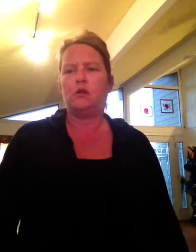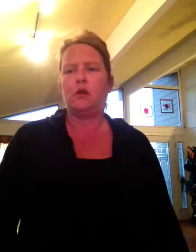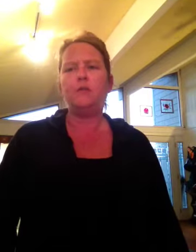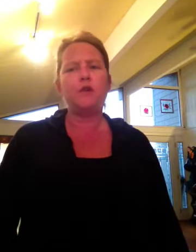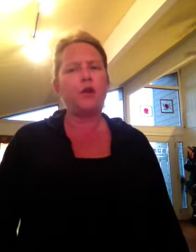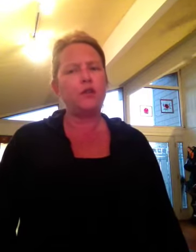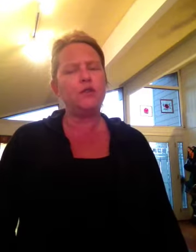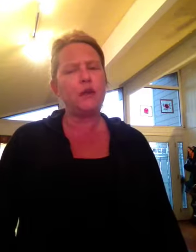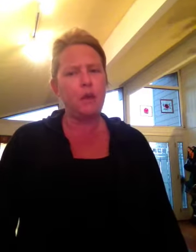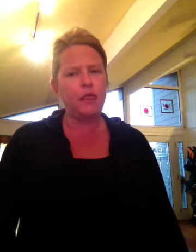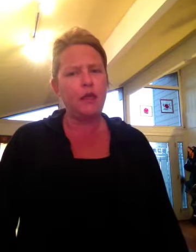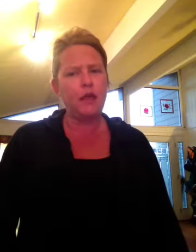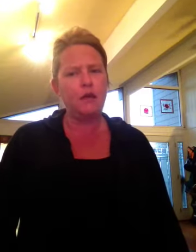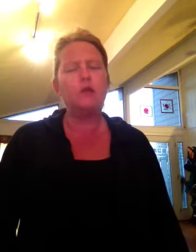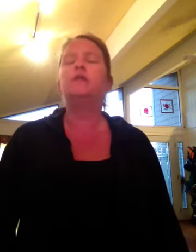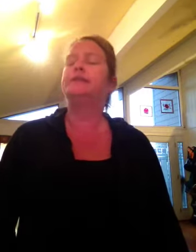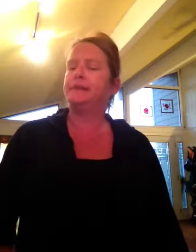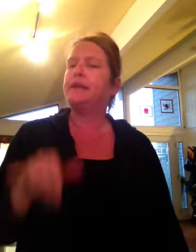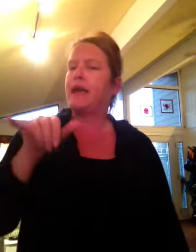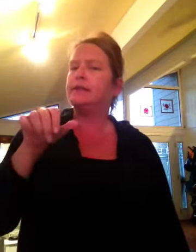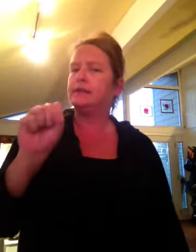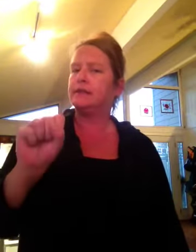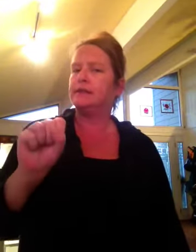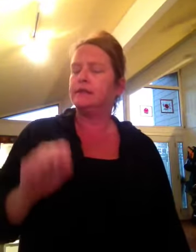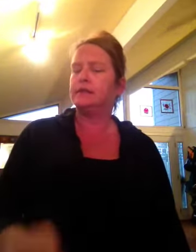I'm sorry, did you say Yes. monthly? Or